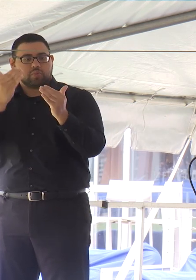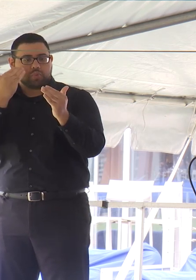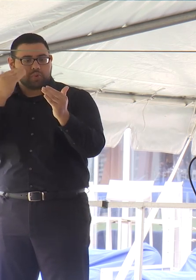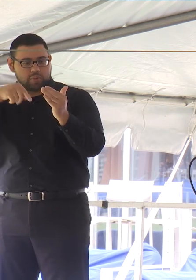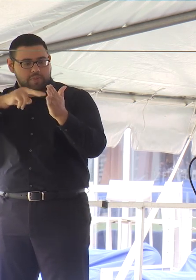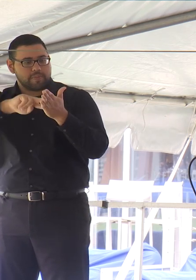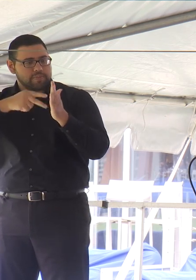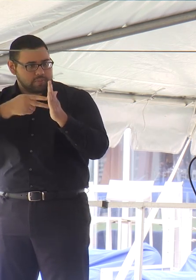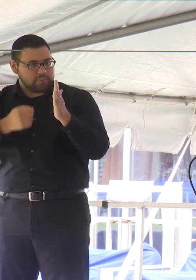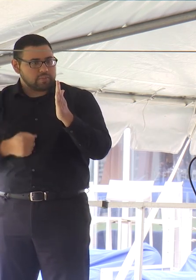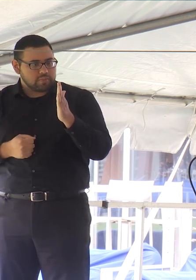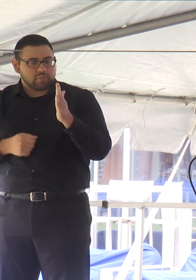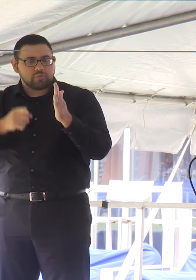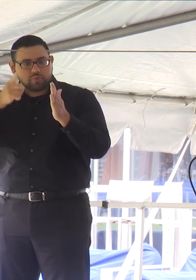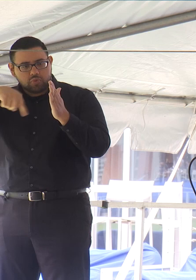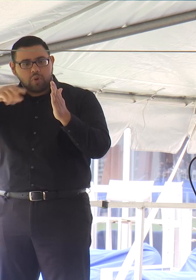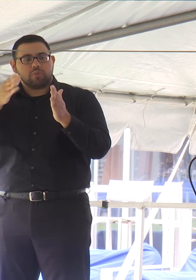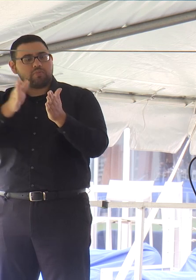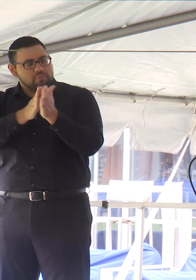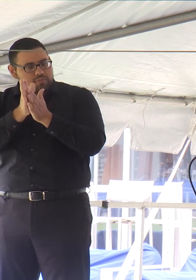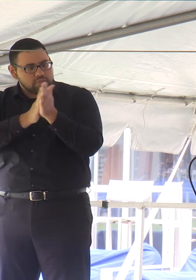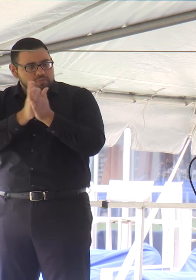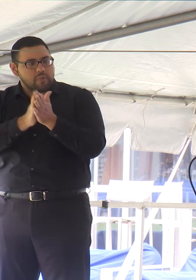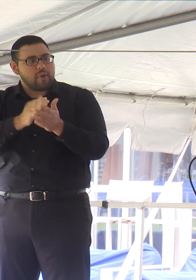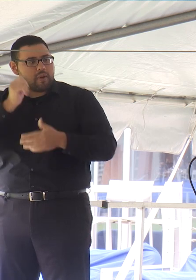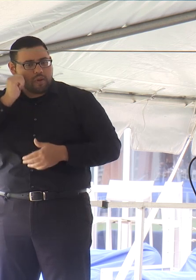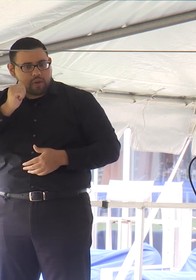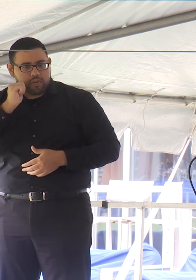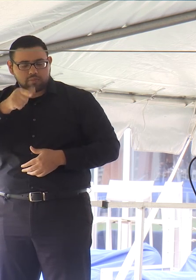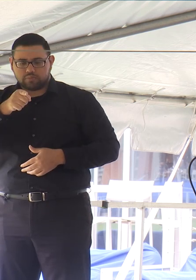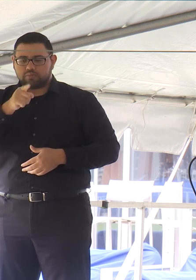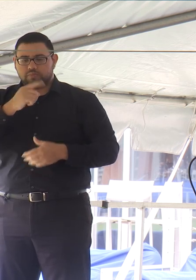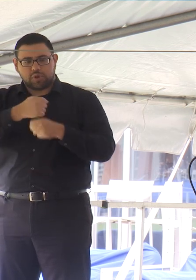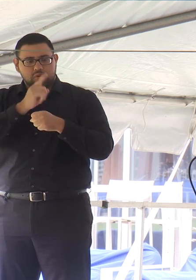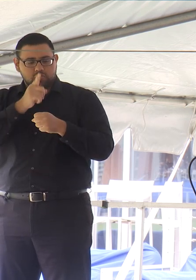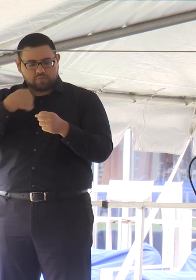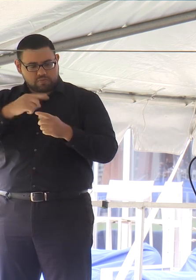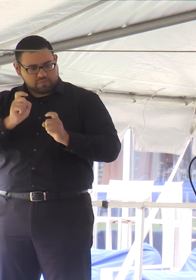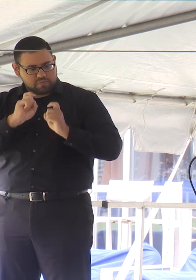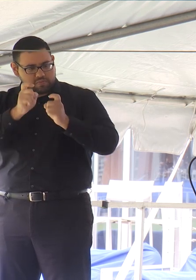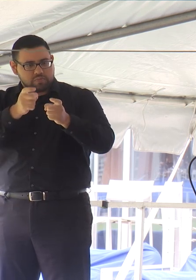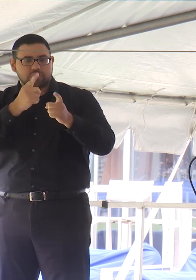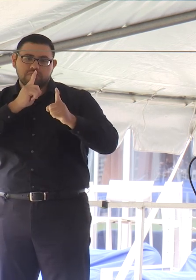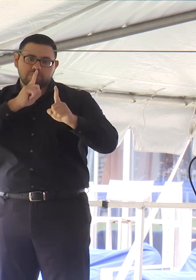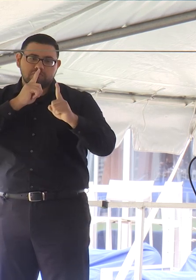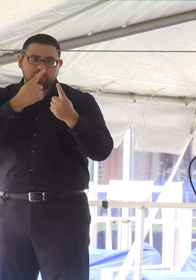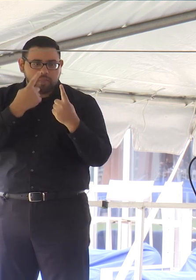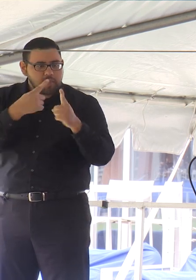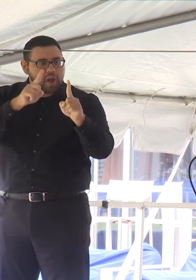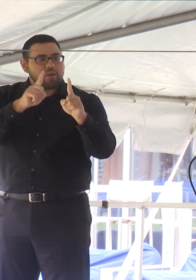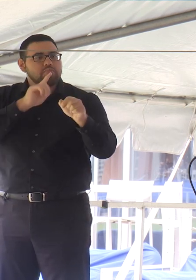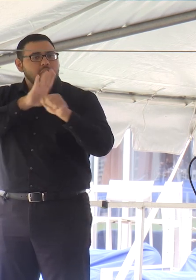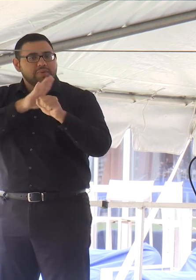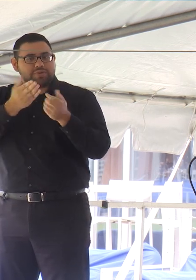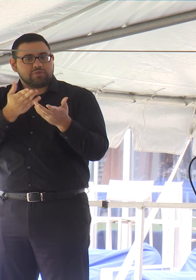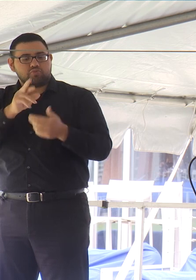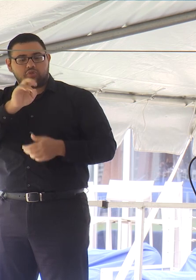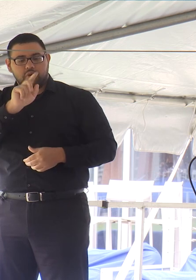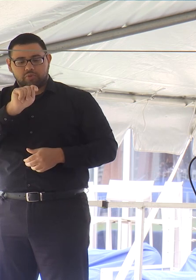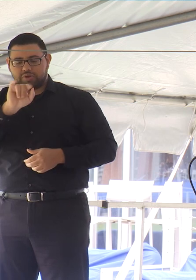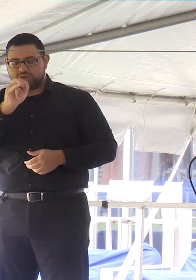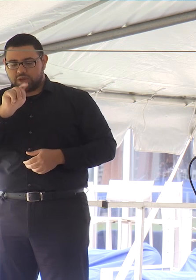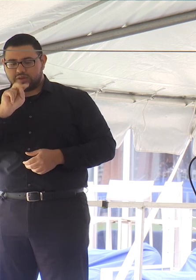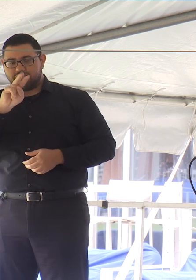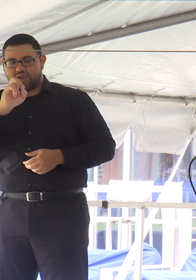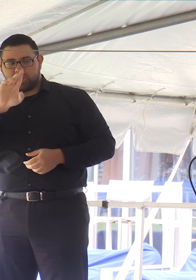what this means. And you guys will motivate us each day to make sure that we deliver on the promise of this stadium, the Robert and